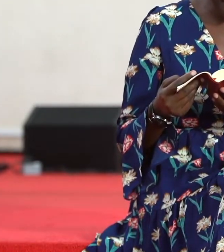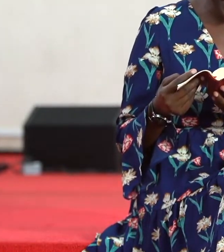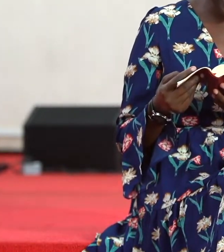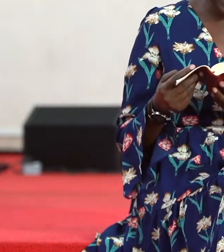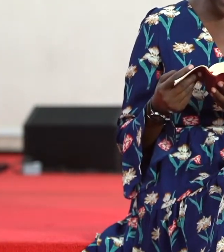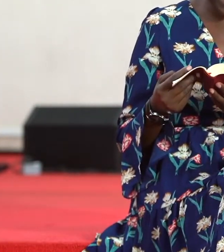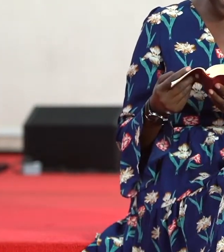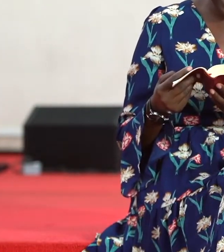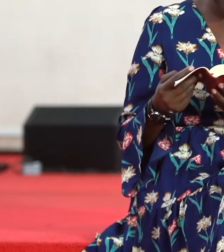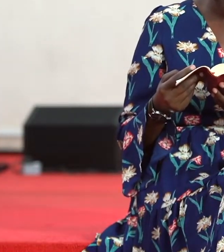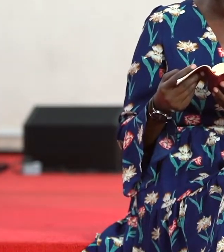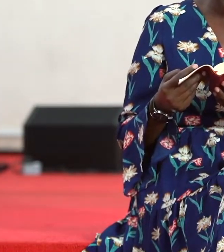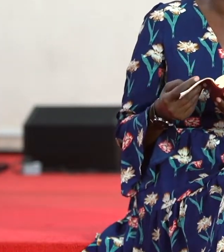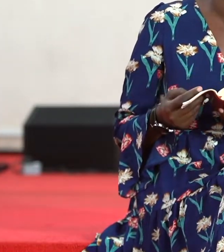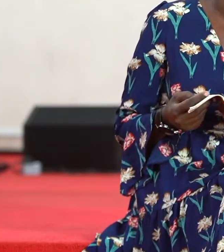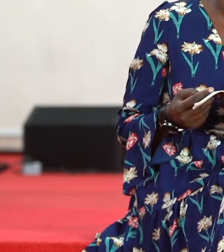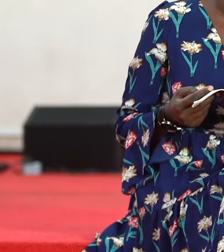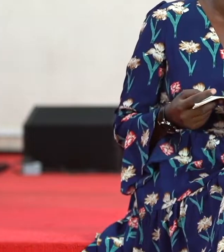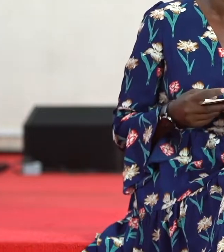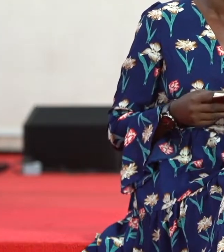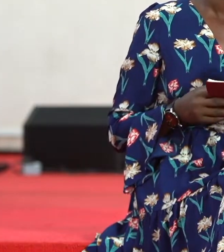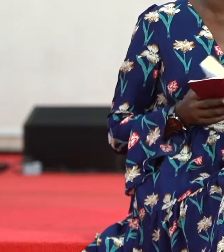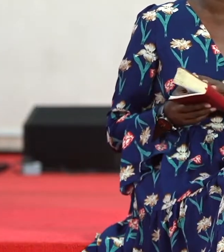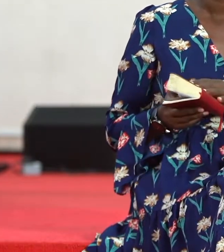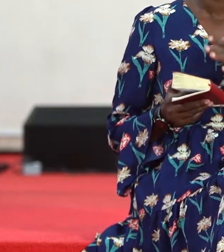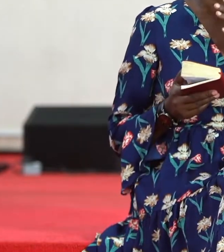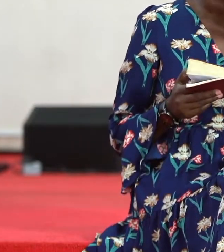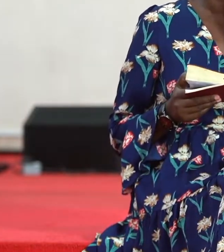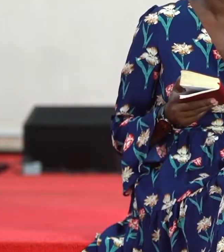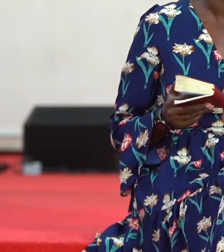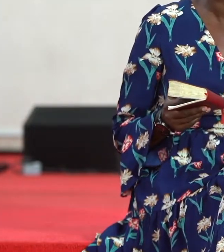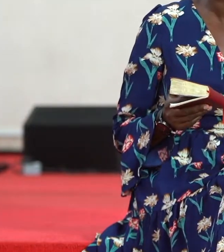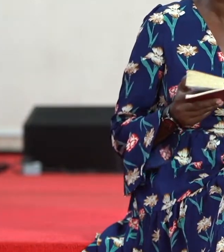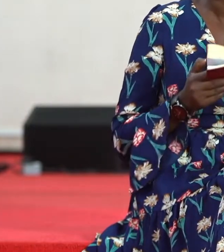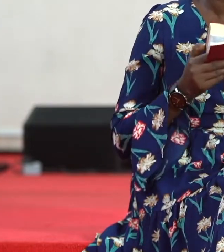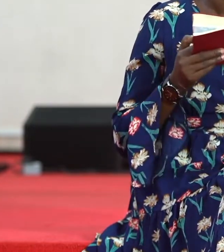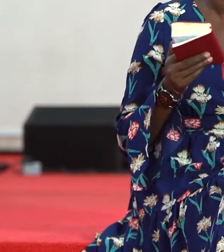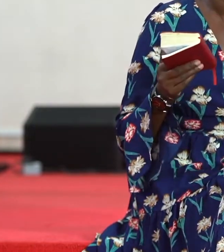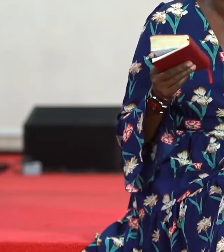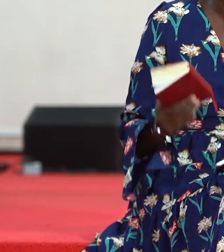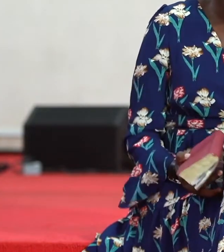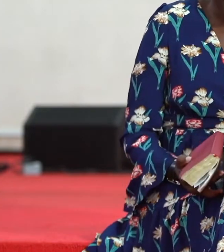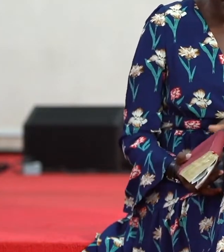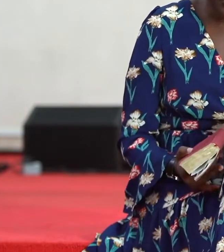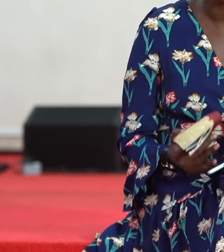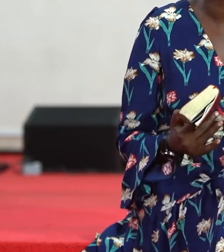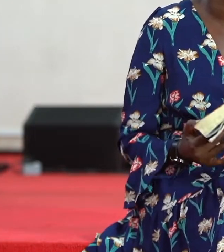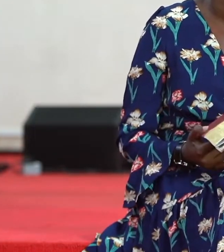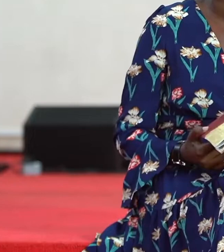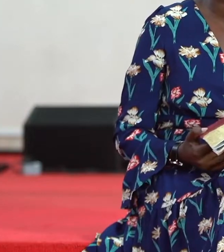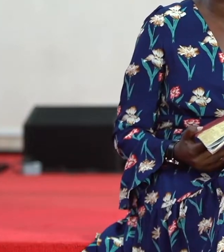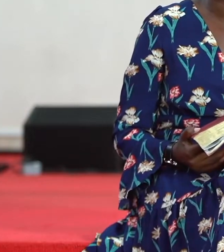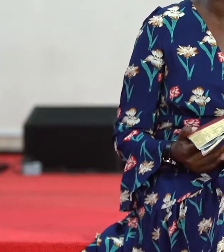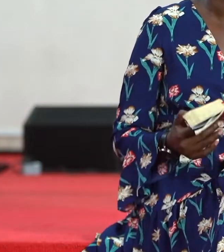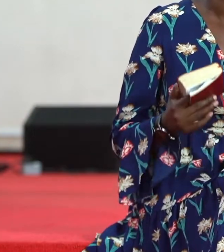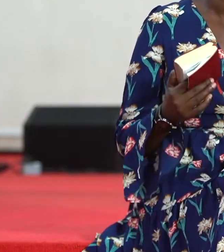and blameless in his sight, in love." So, boys and girls who have accepted Jesus to be their Lord